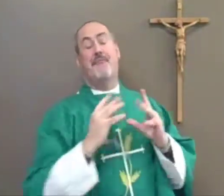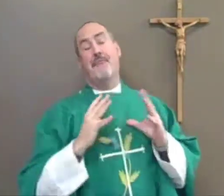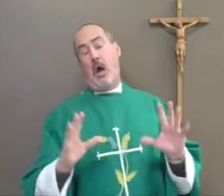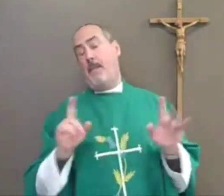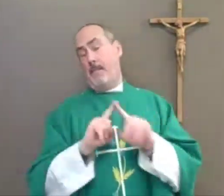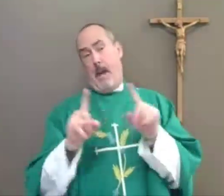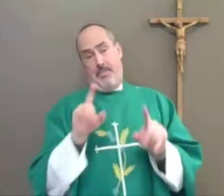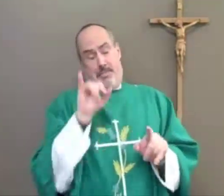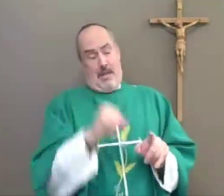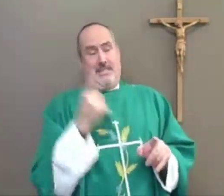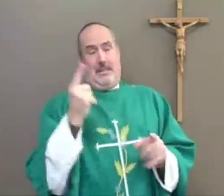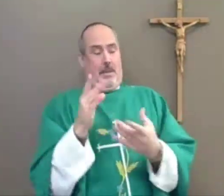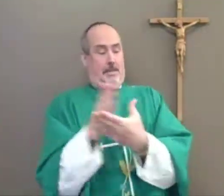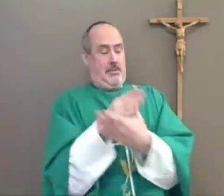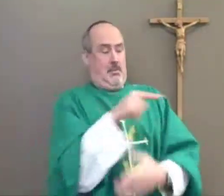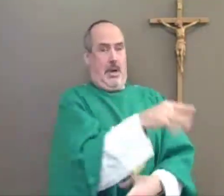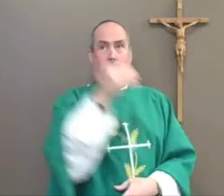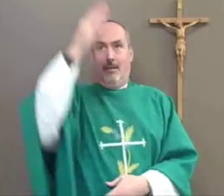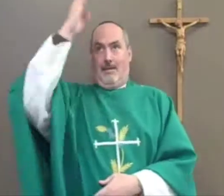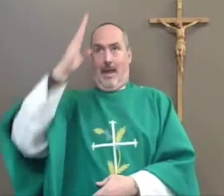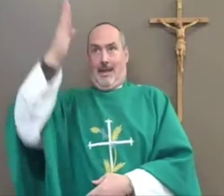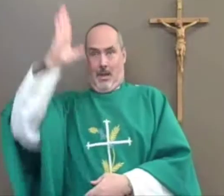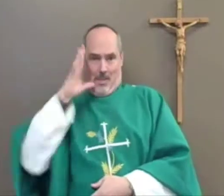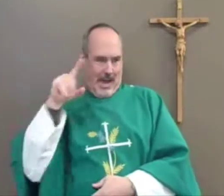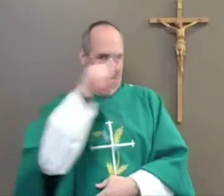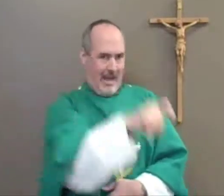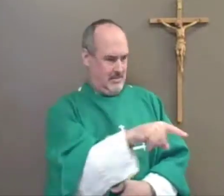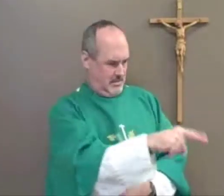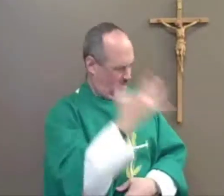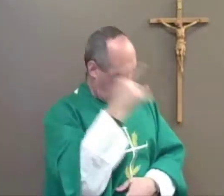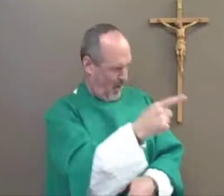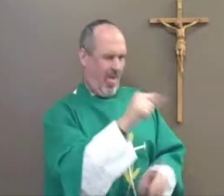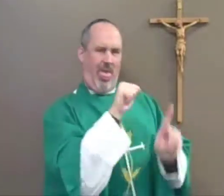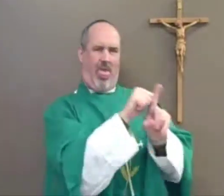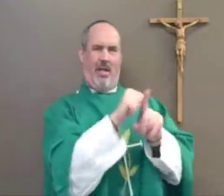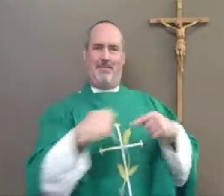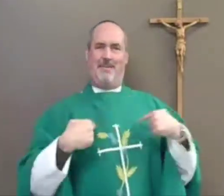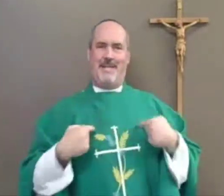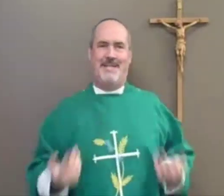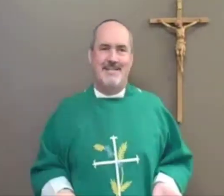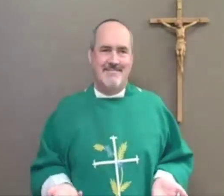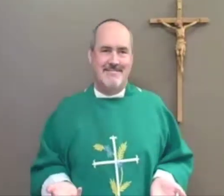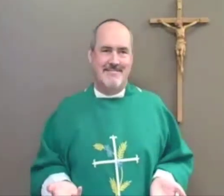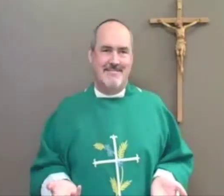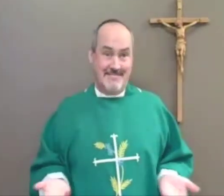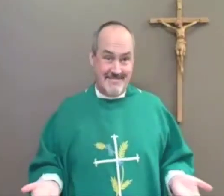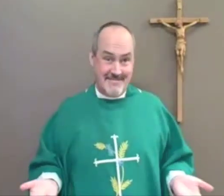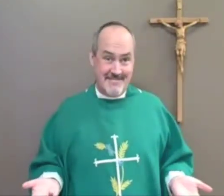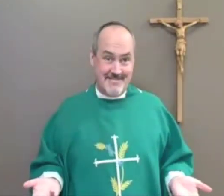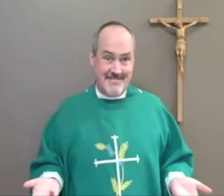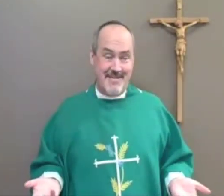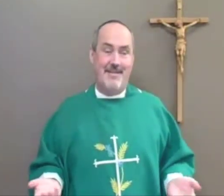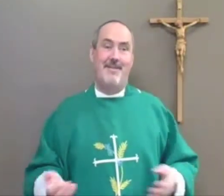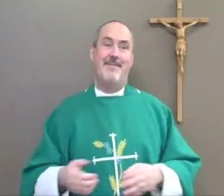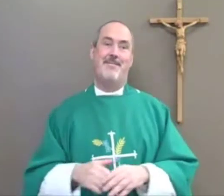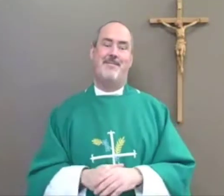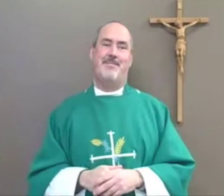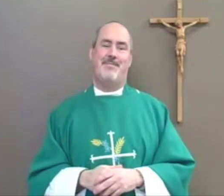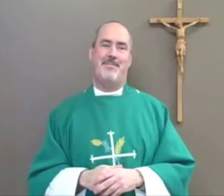And if the person does fool me, then it's going to be between God and them. God's going to ask them, why did you fool that person or